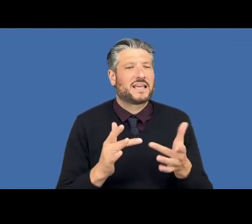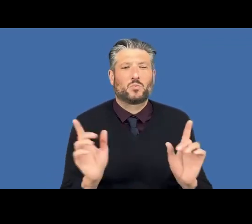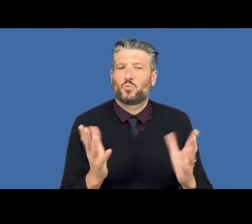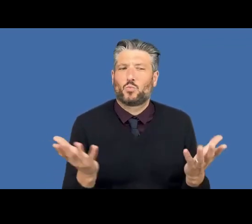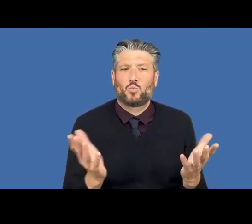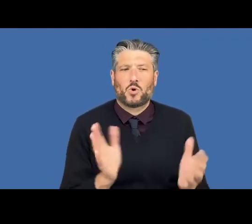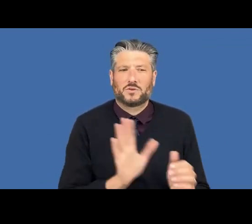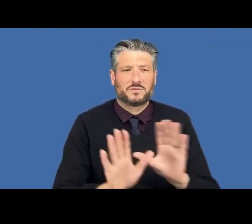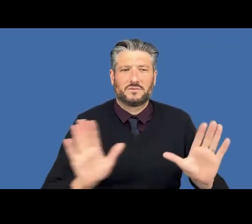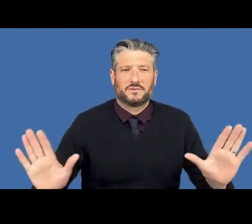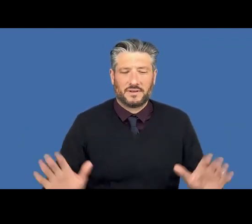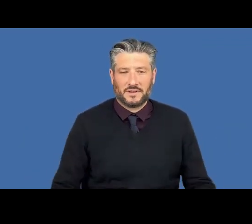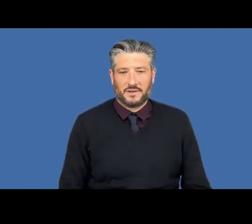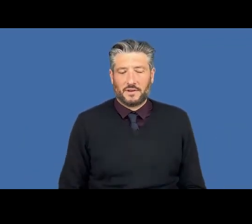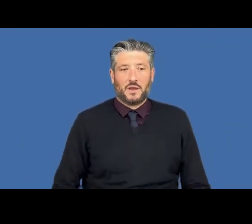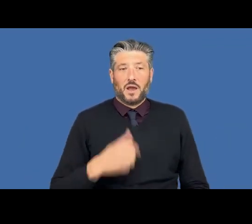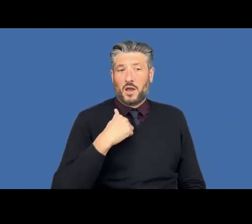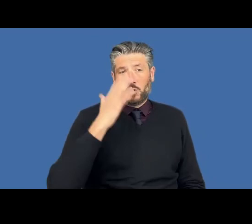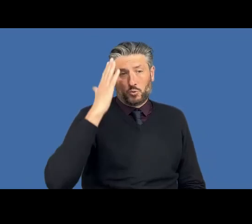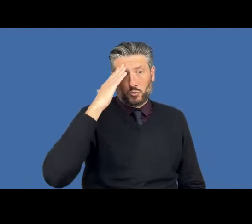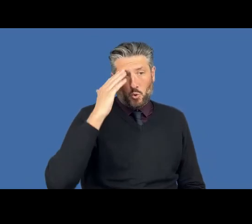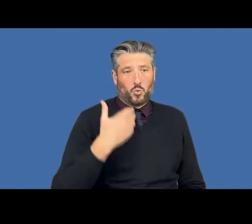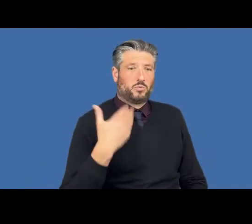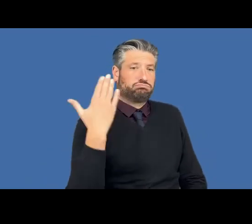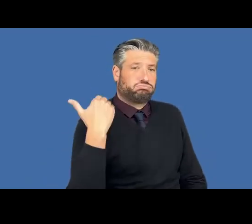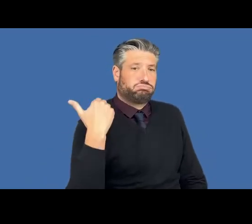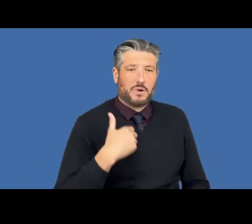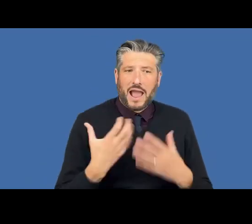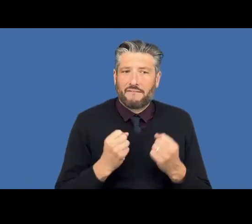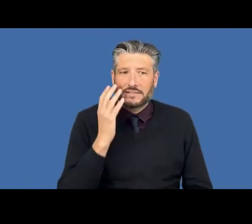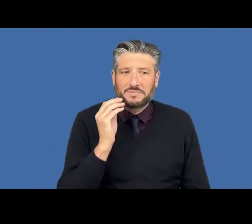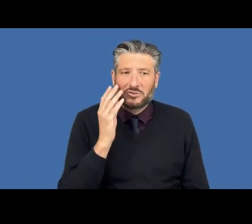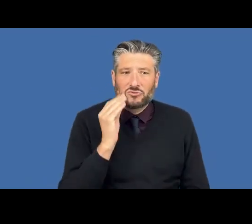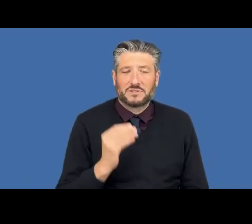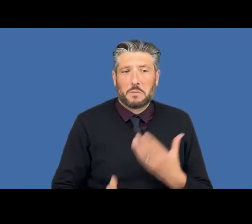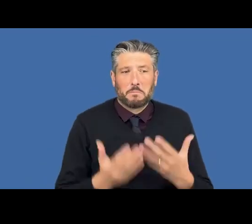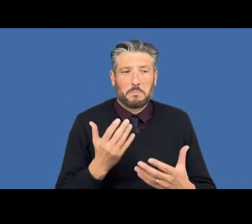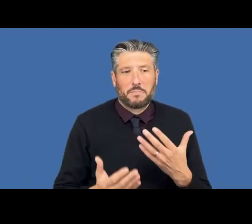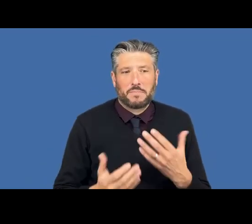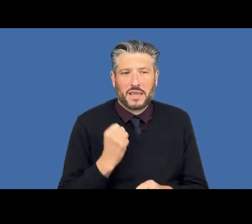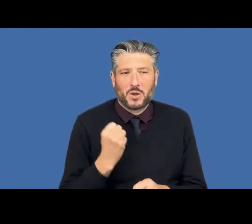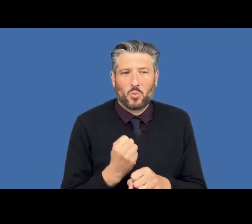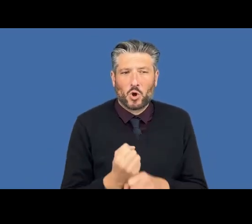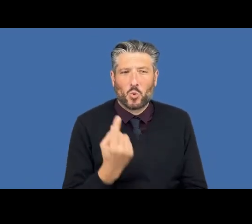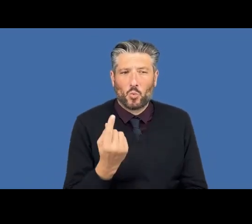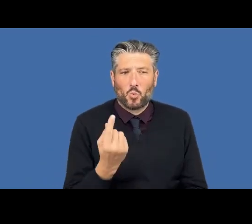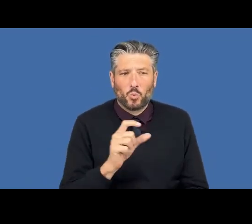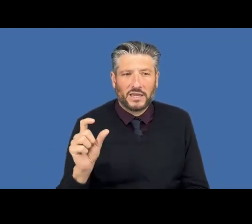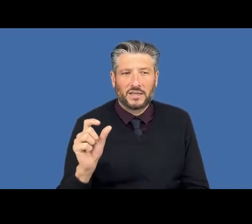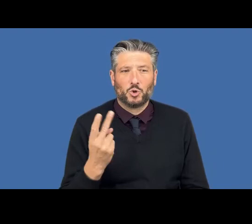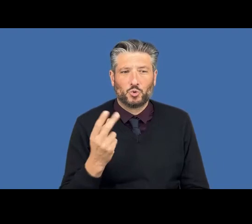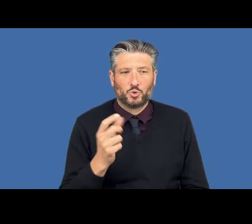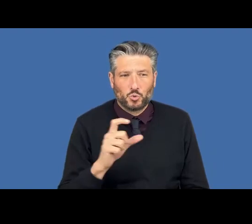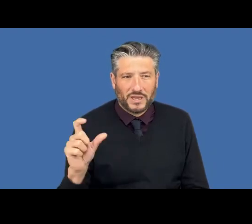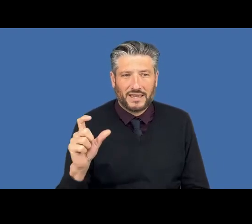previous experience that it might take weeks or months for people to go through a process which requires diagnosis and everything